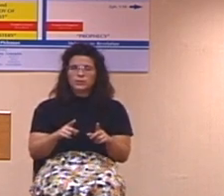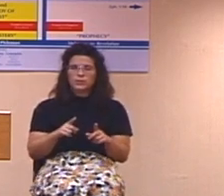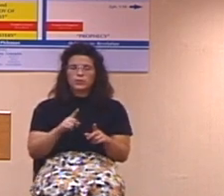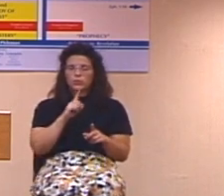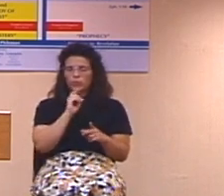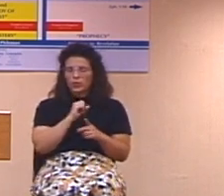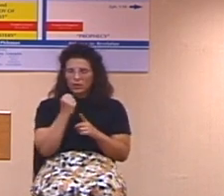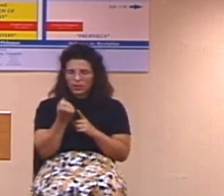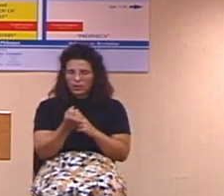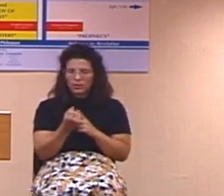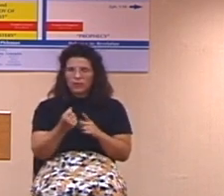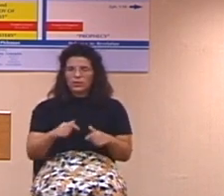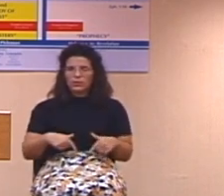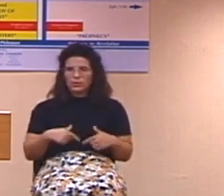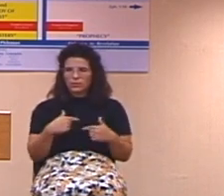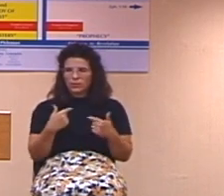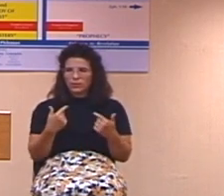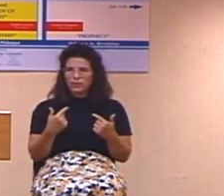reality living,